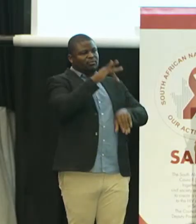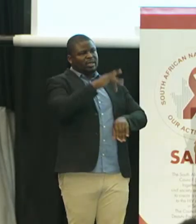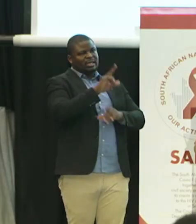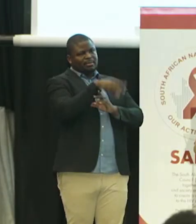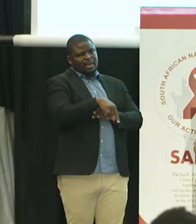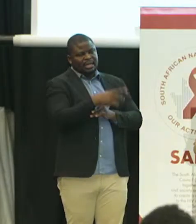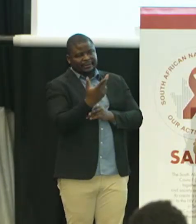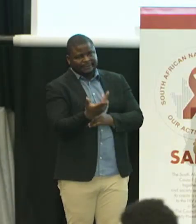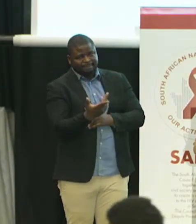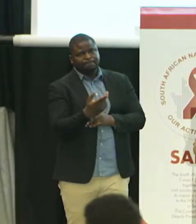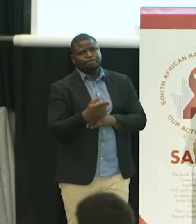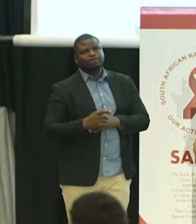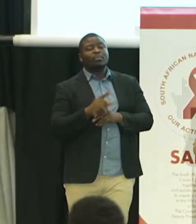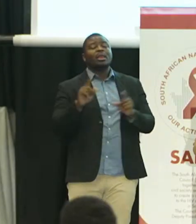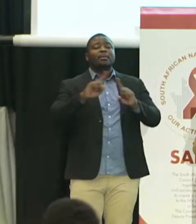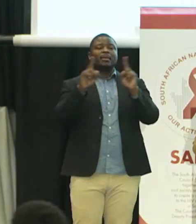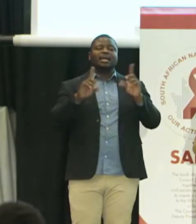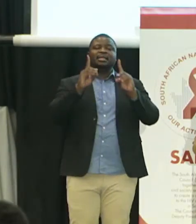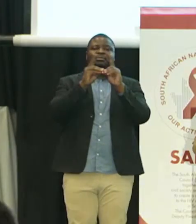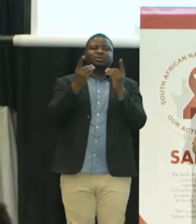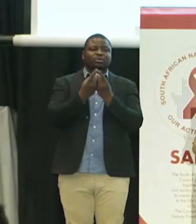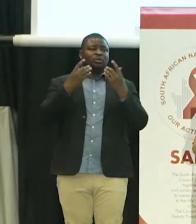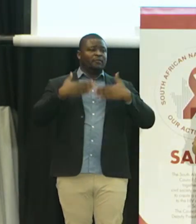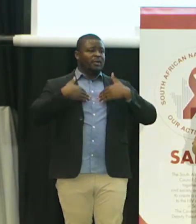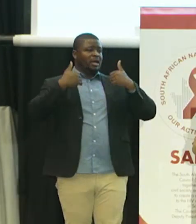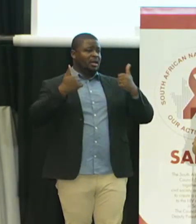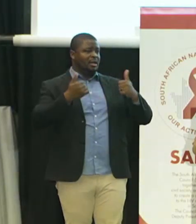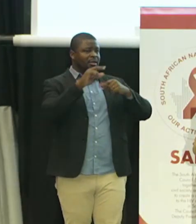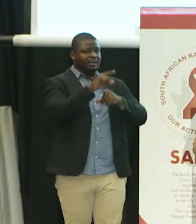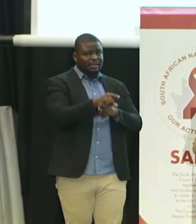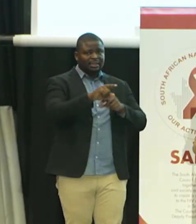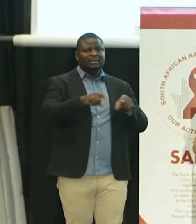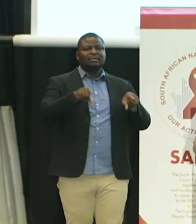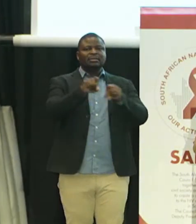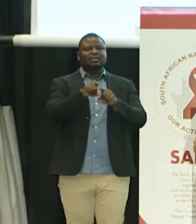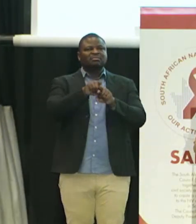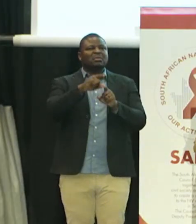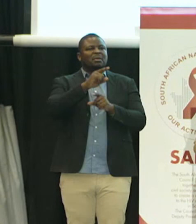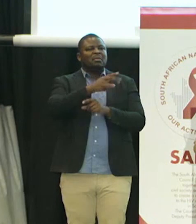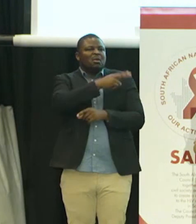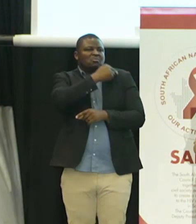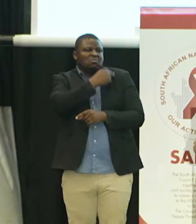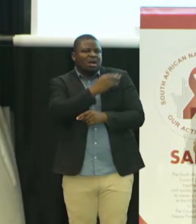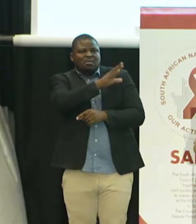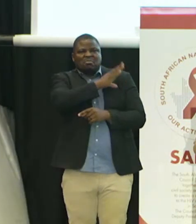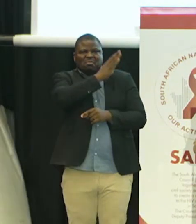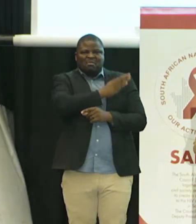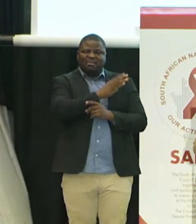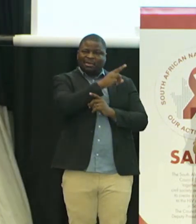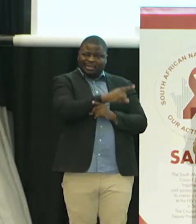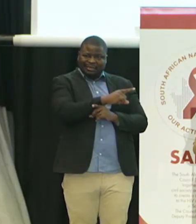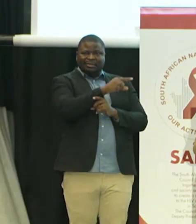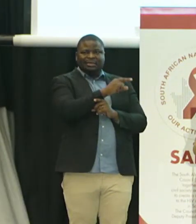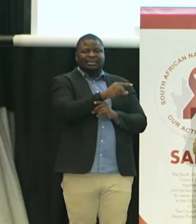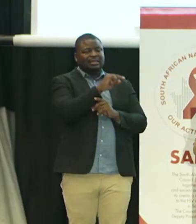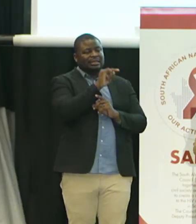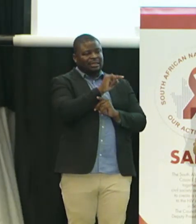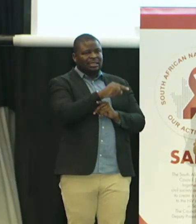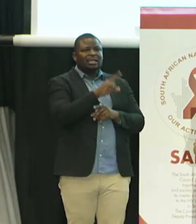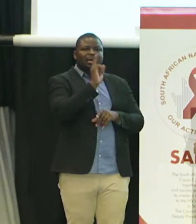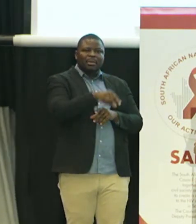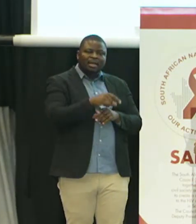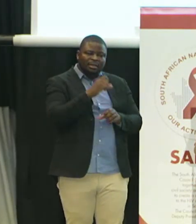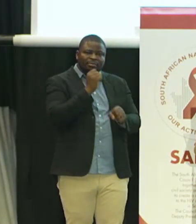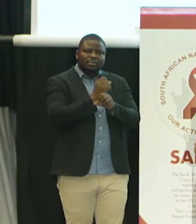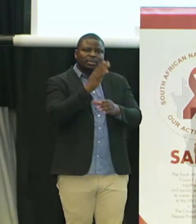it's basically the Department of Health, public healthcare facilities that are identified, and meetings are convened